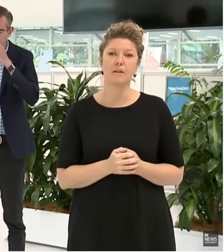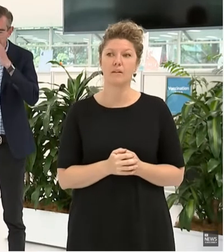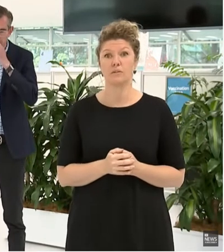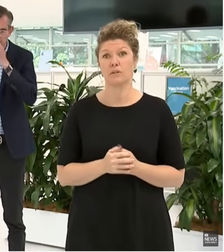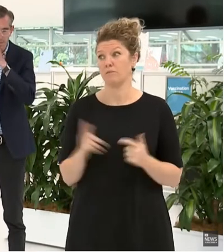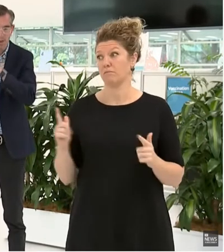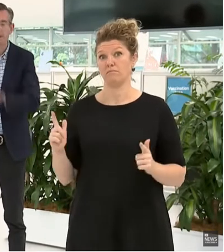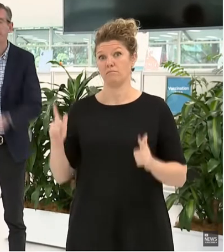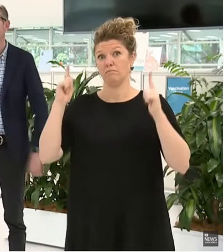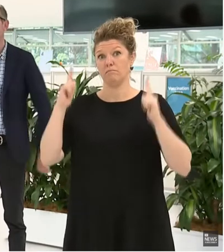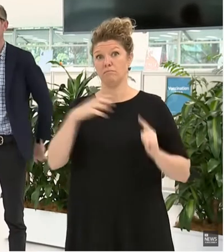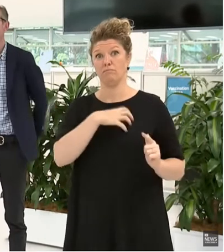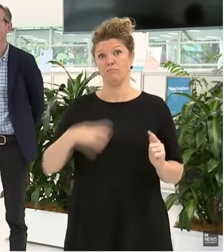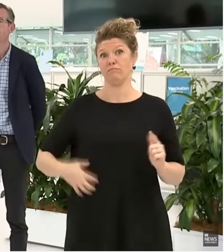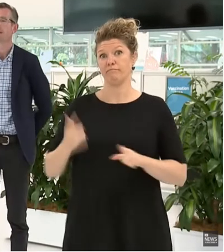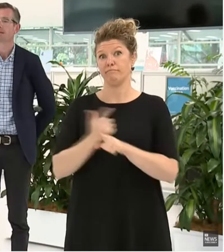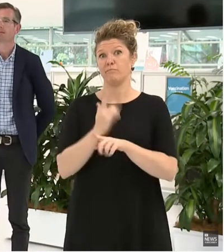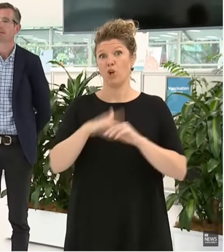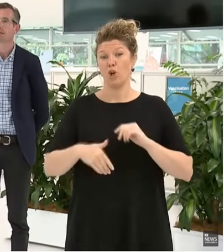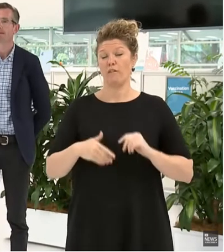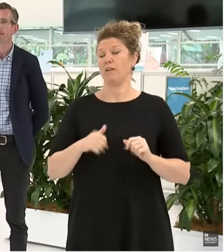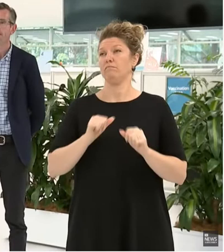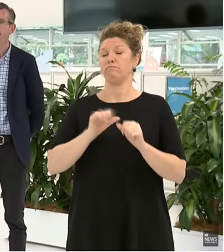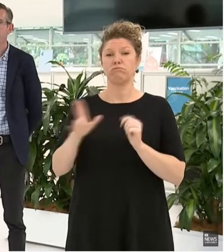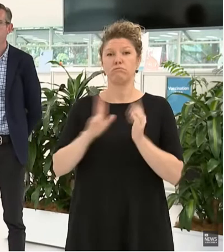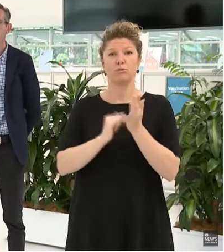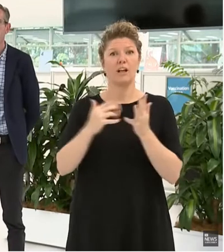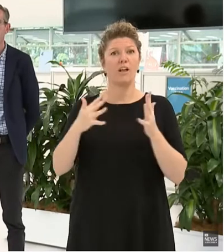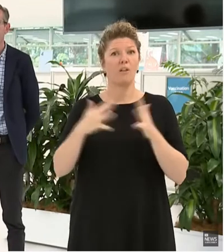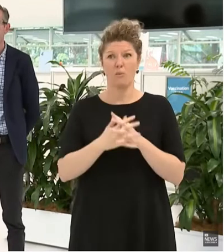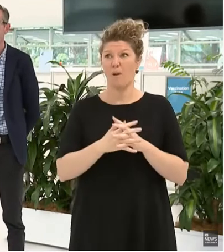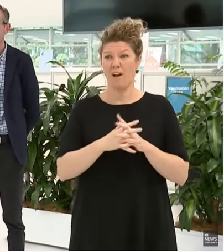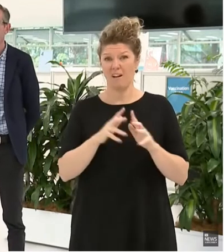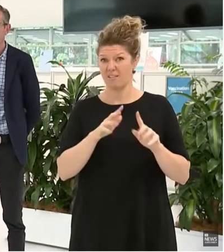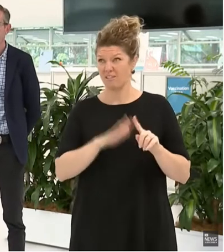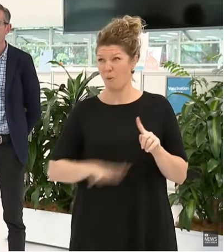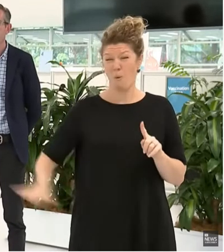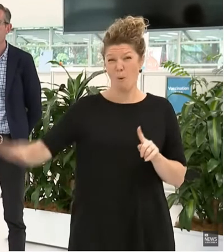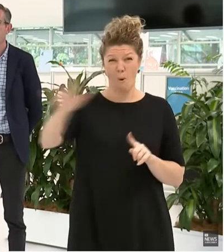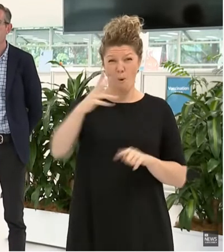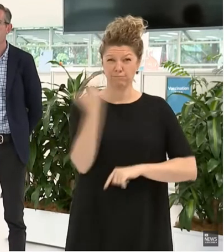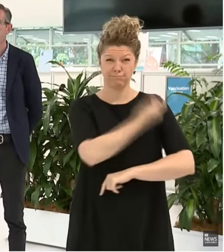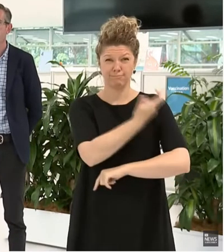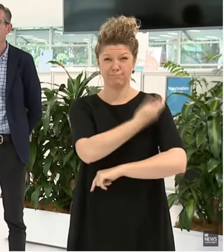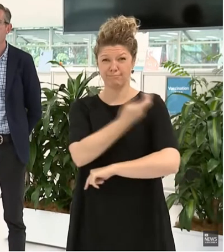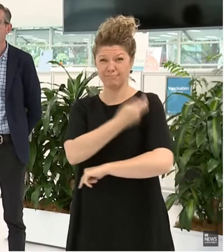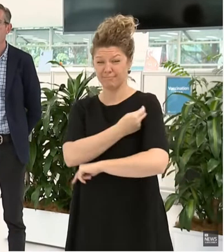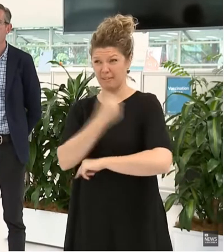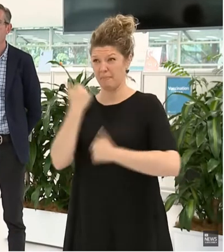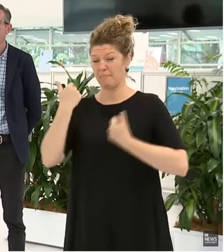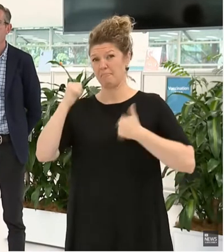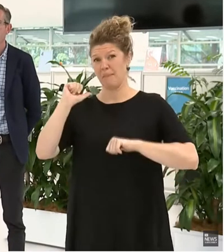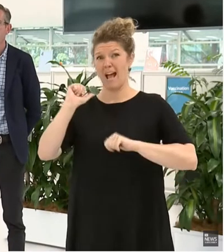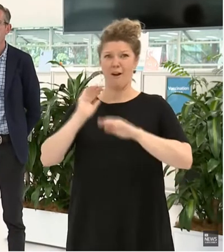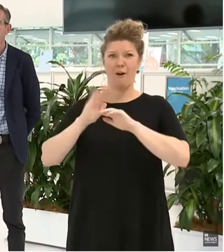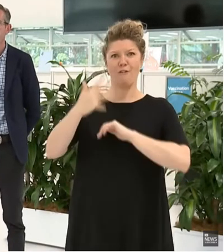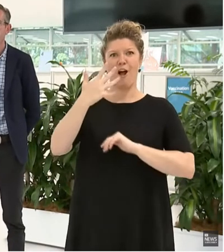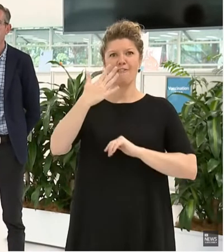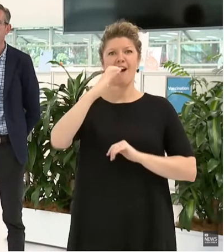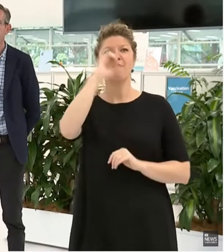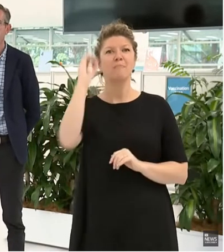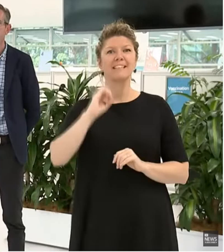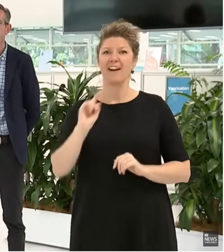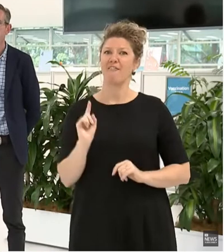talked about the amazing vaccination rates from the bulk of the community, up at 95% first